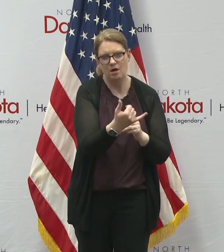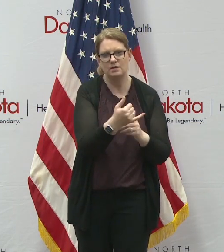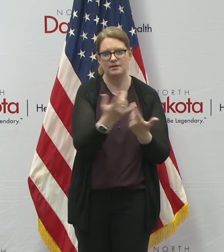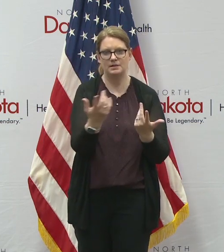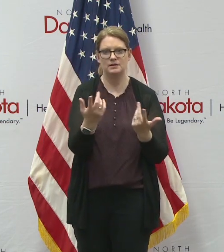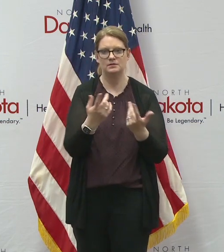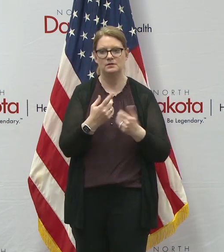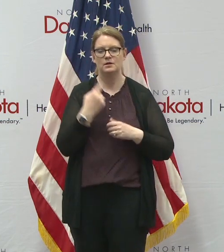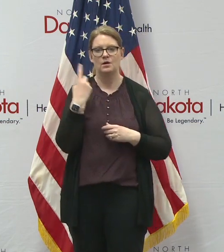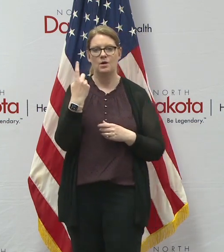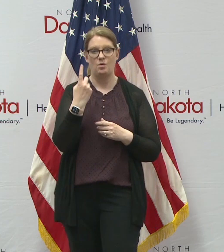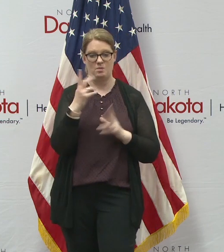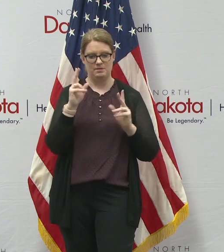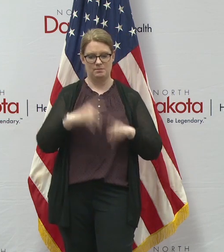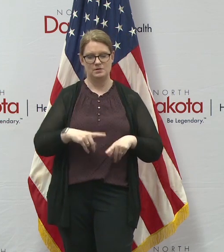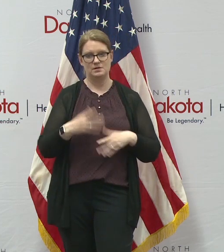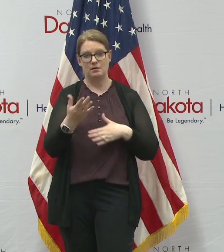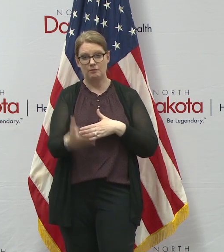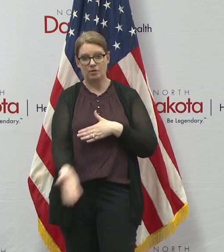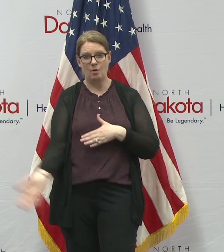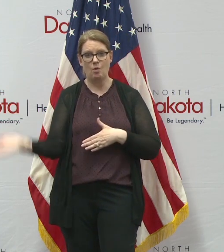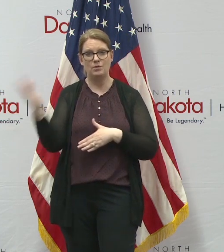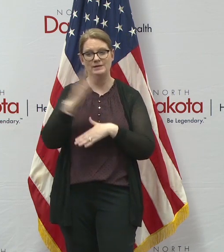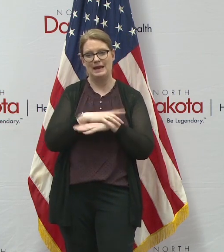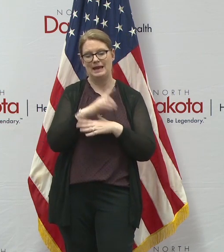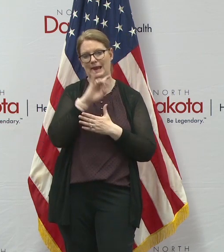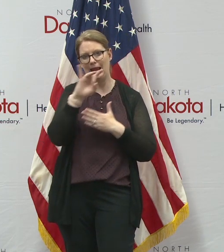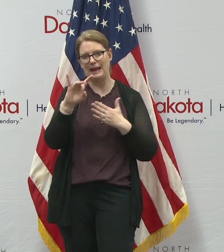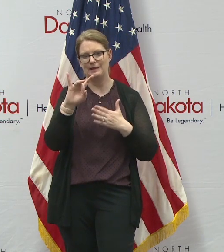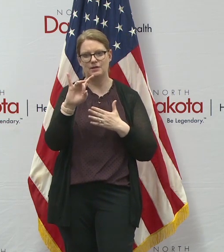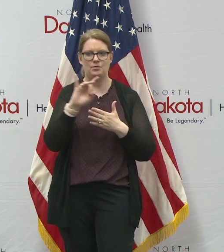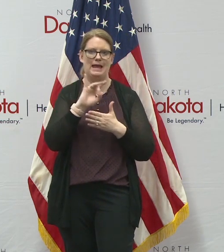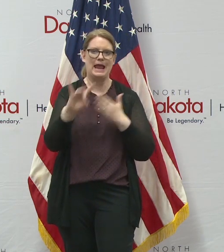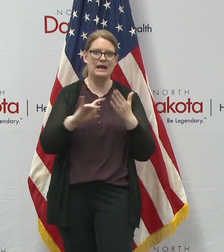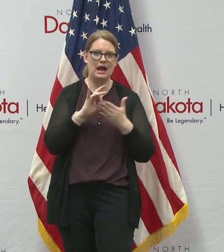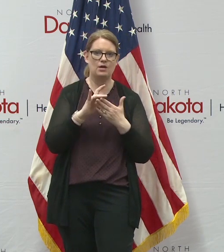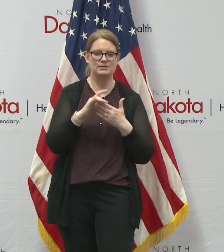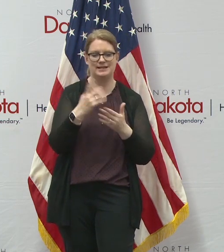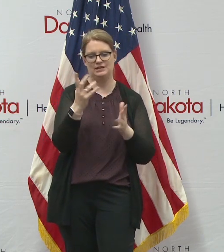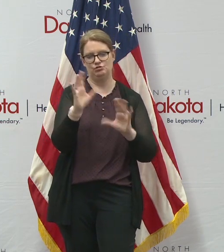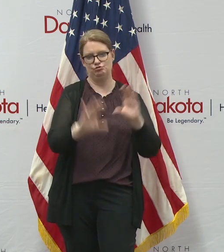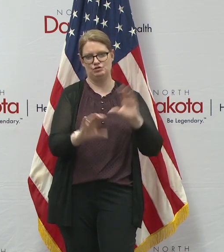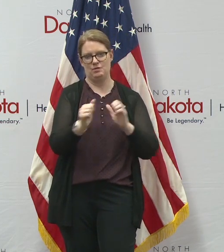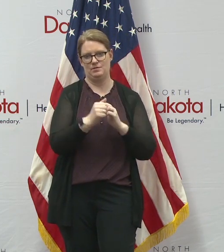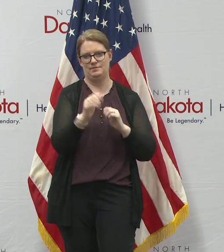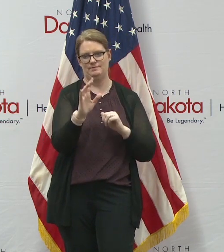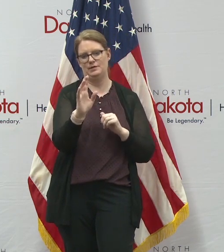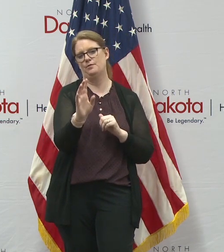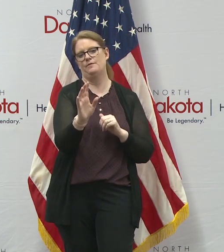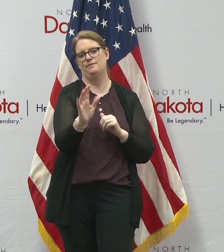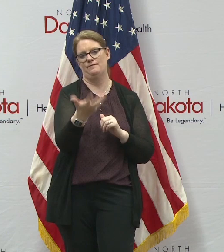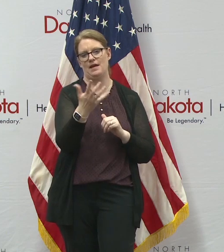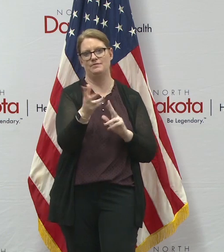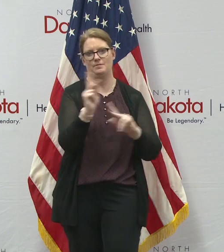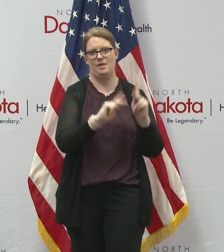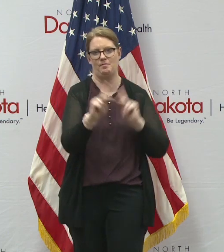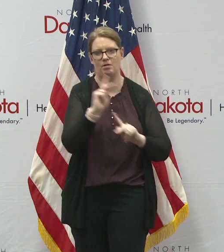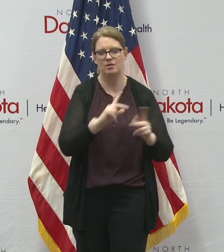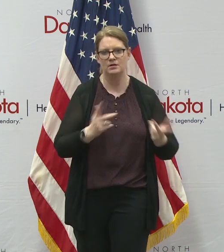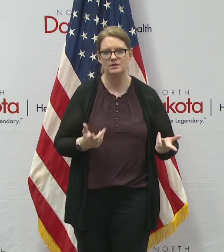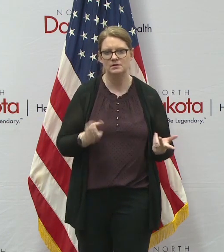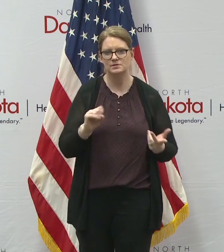is, talk to 7 or 8 people. We'd like to speed that up, and one way to speed that up is with people being able to have the data to actually